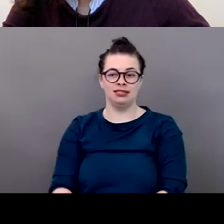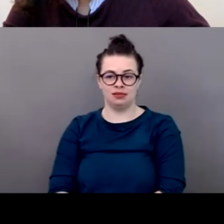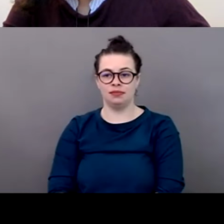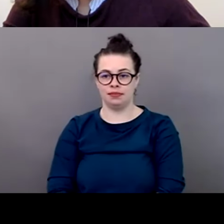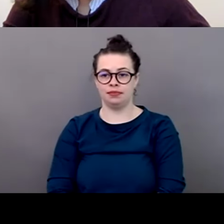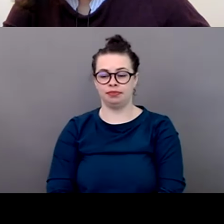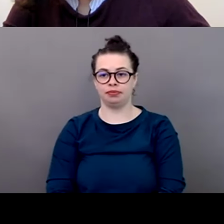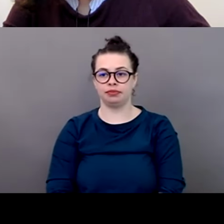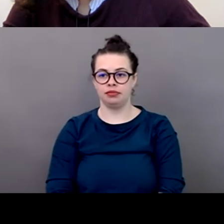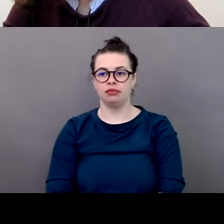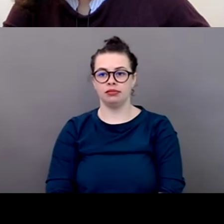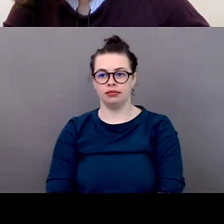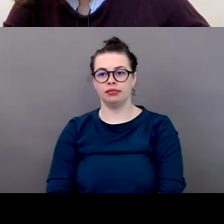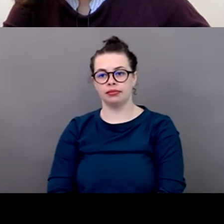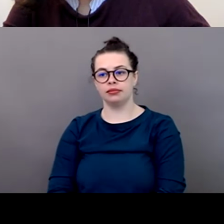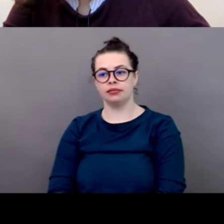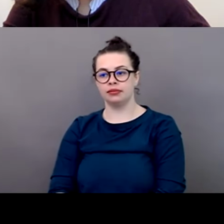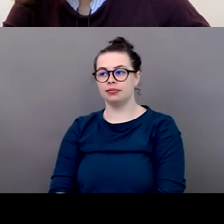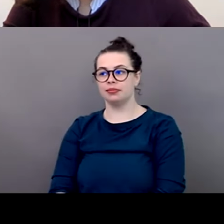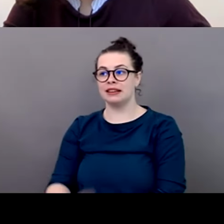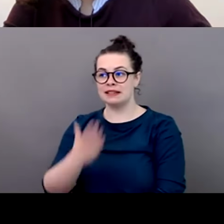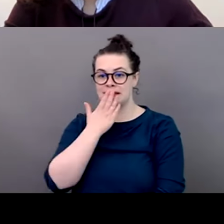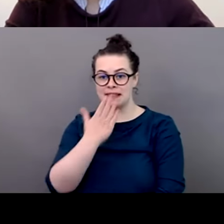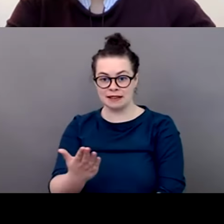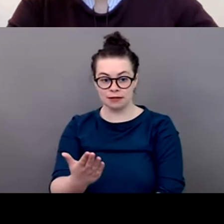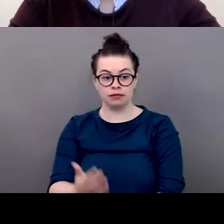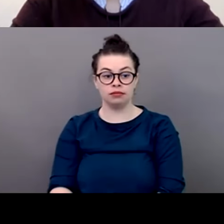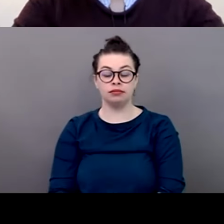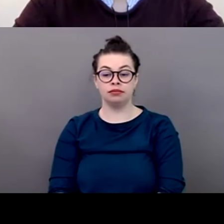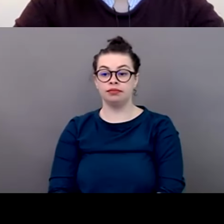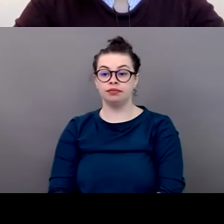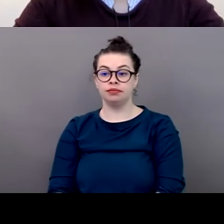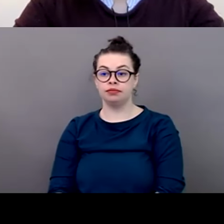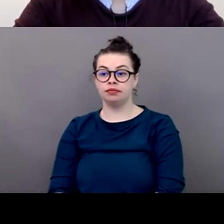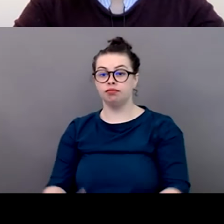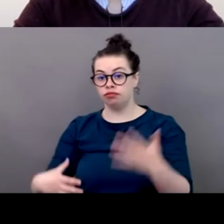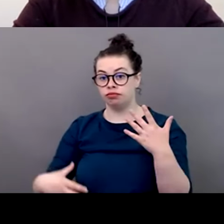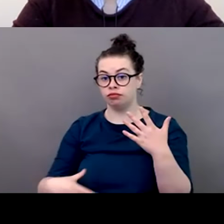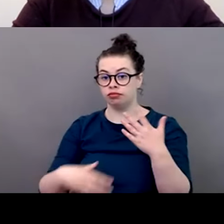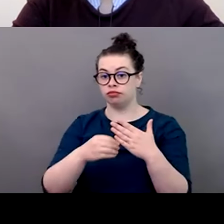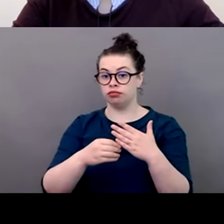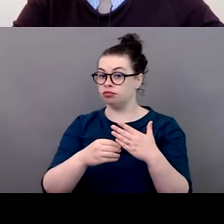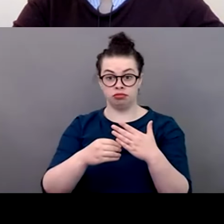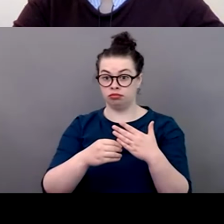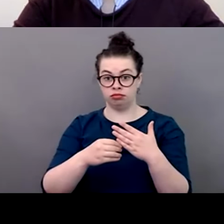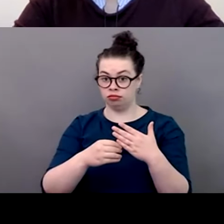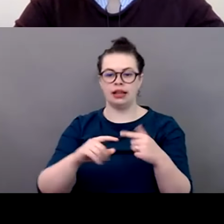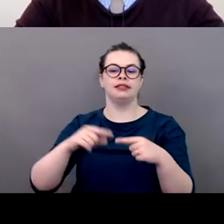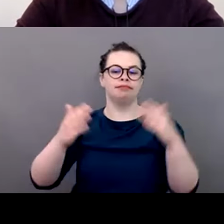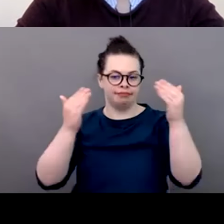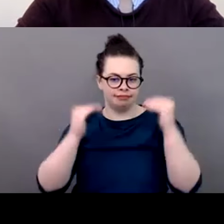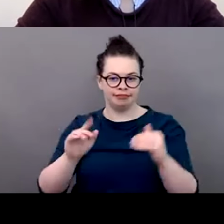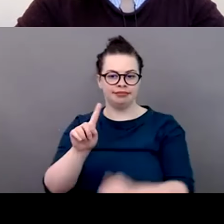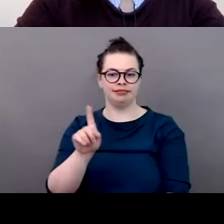Thank you. And there's no further comments. Let's move to the next question. Okay, so we have the